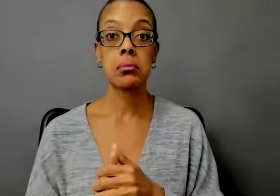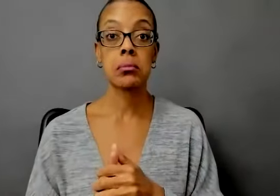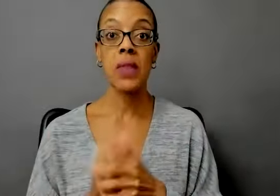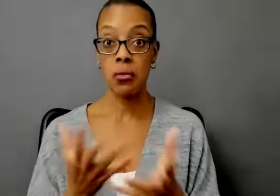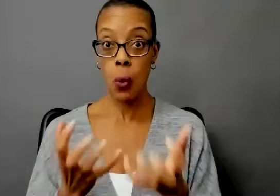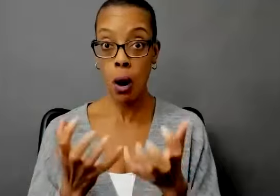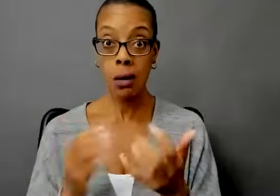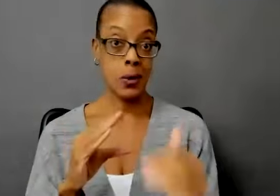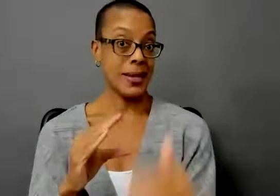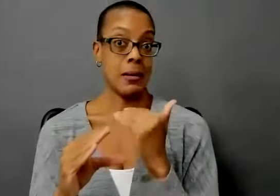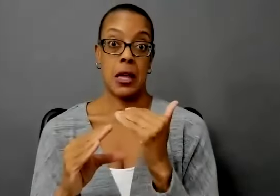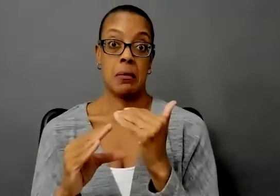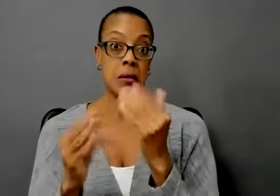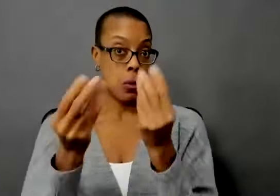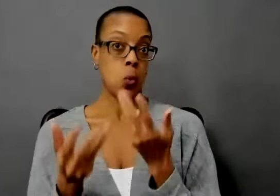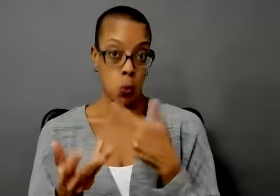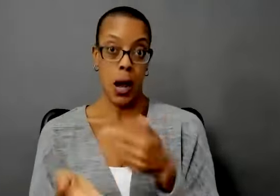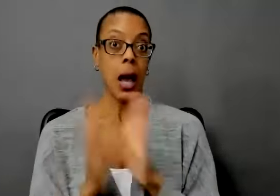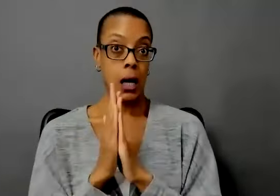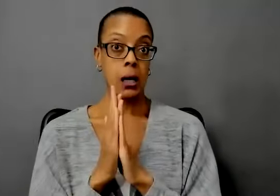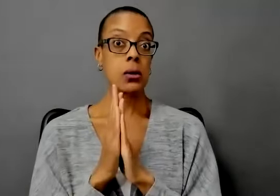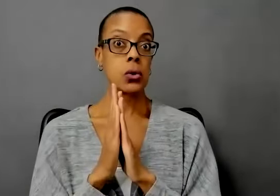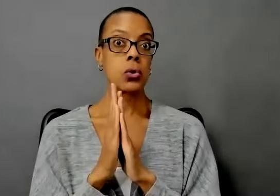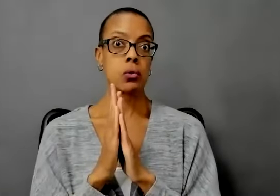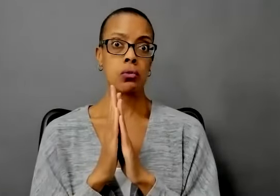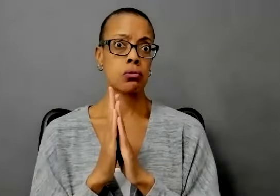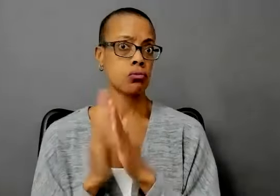me an email and reach out, I'm happy to do that.